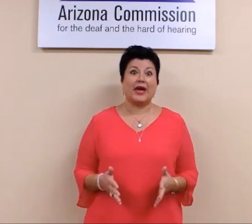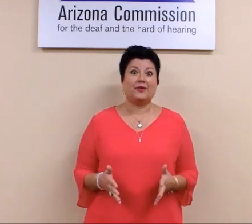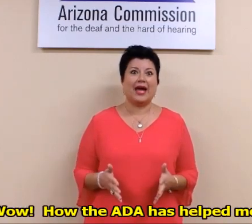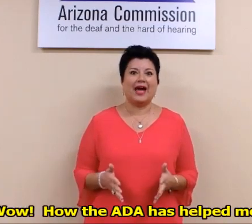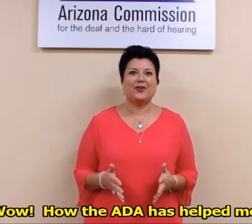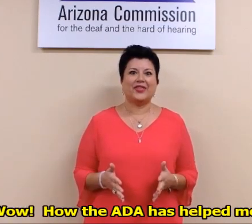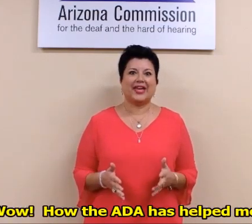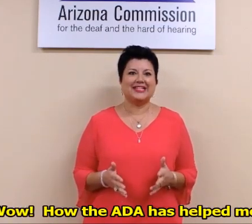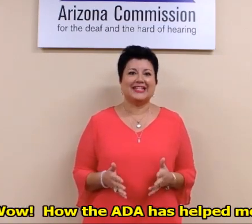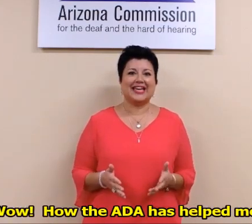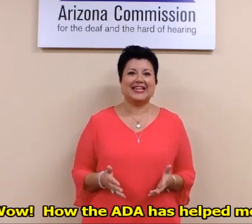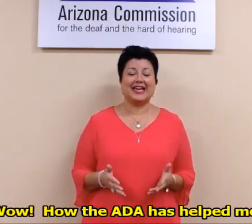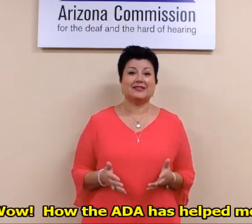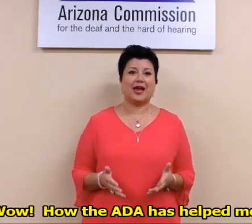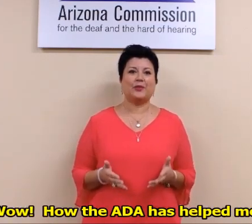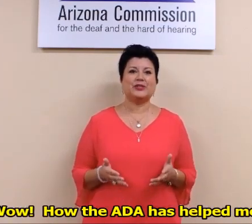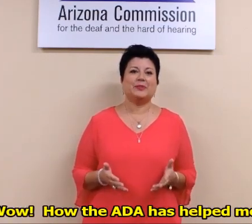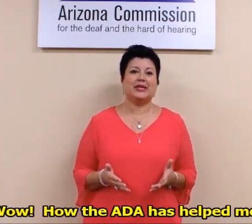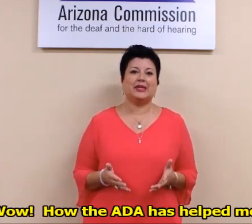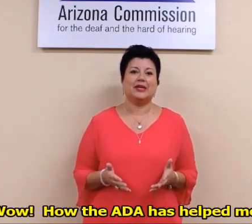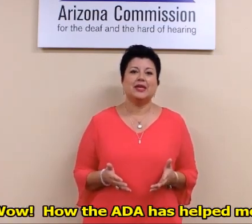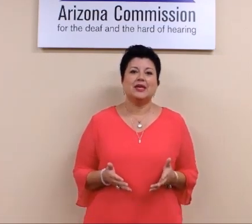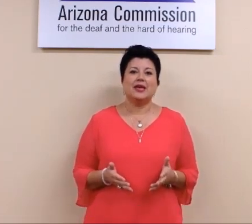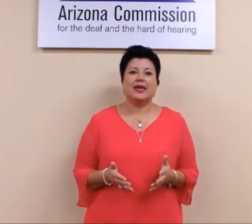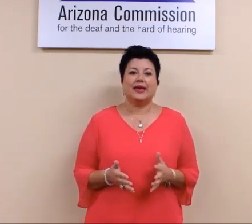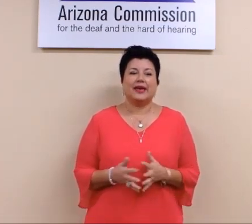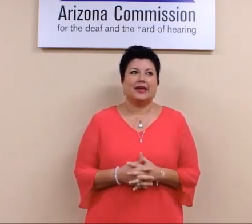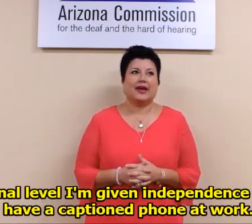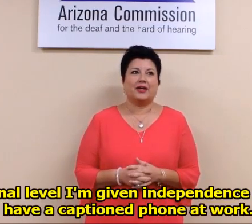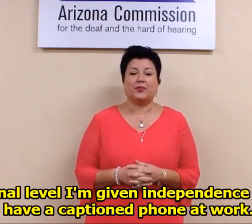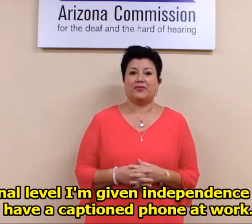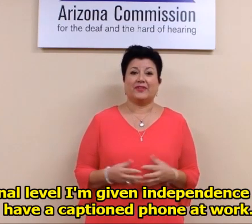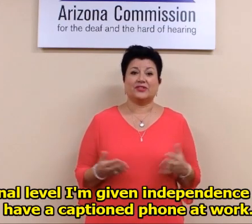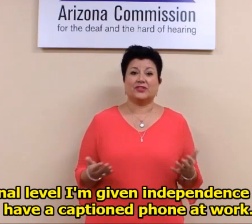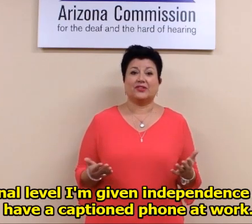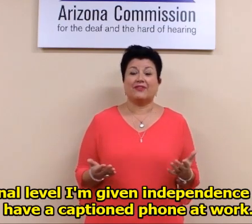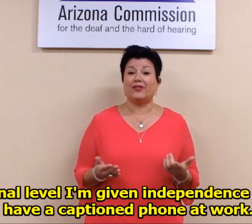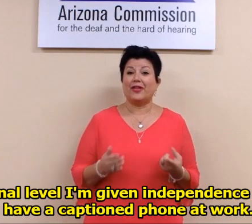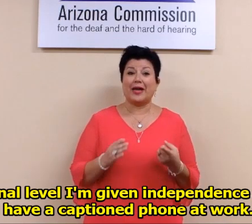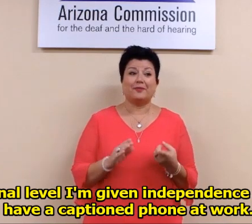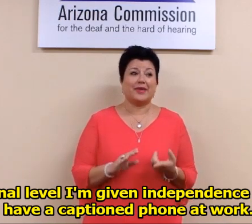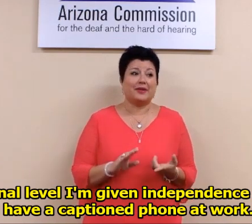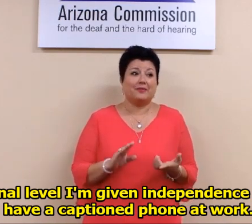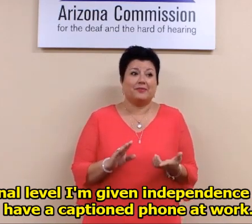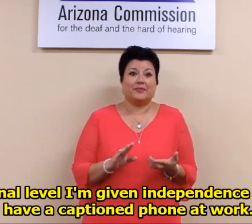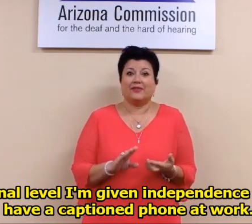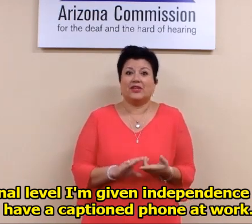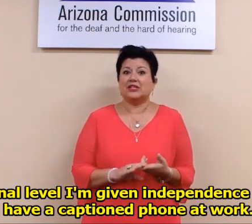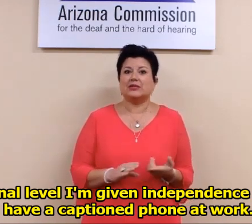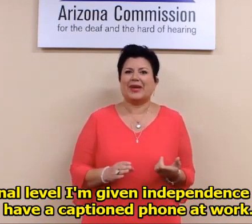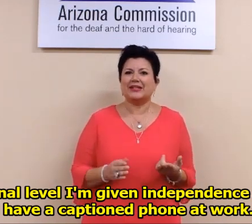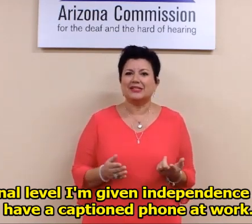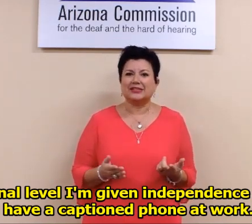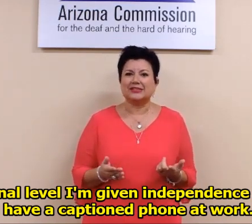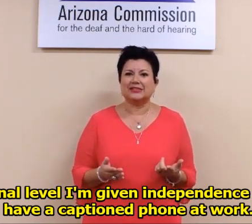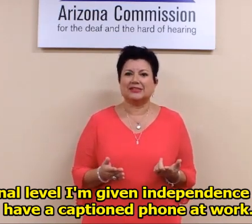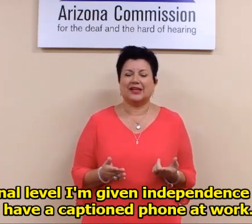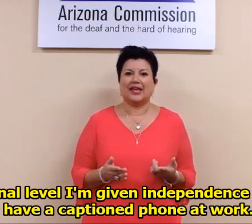Wow, how the ADA has helped me on a professional level. I'm given independence